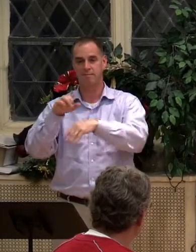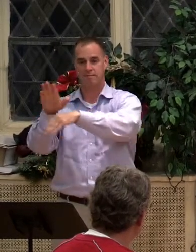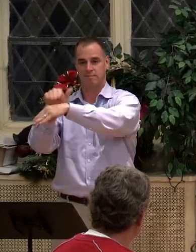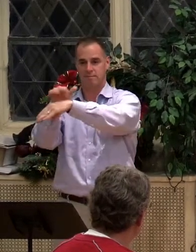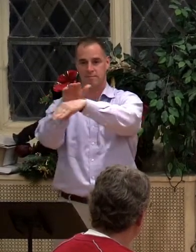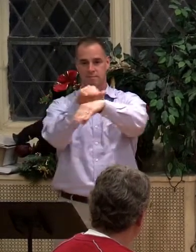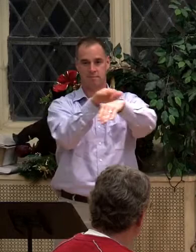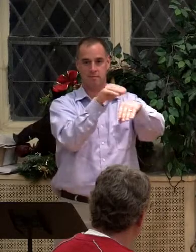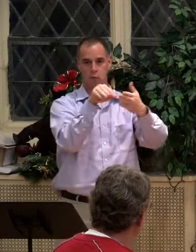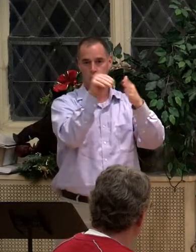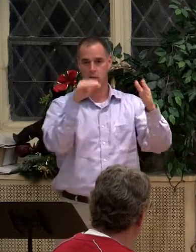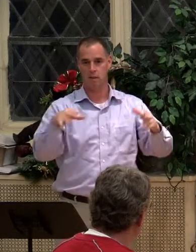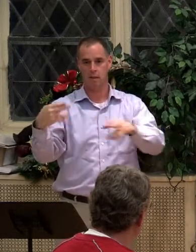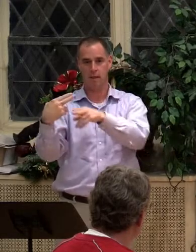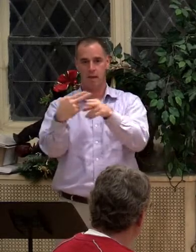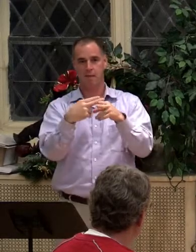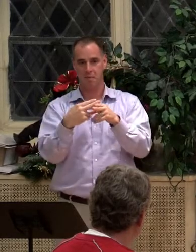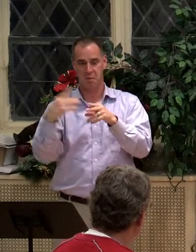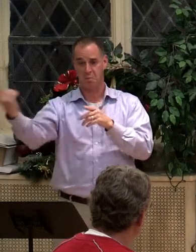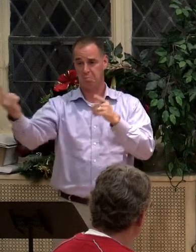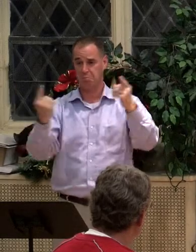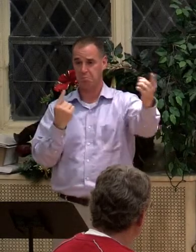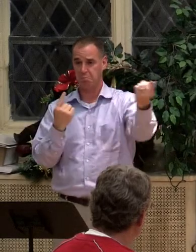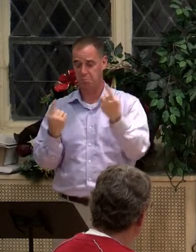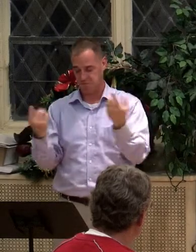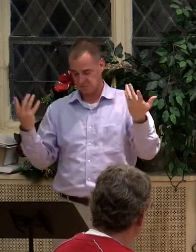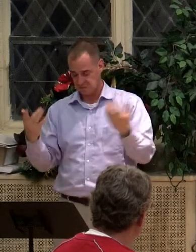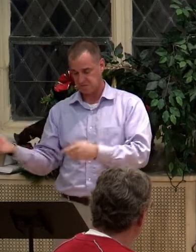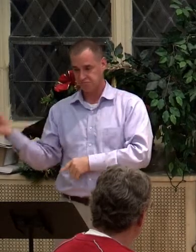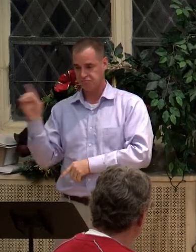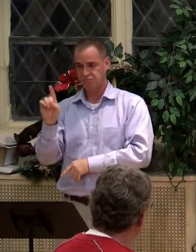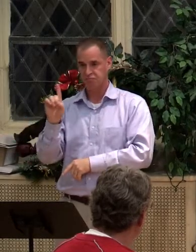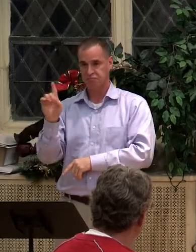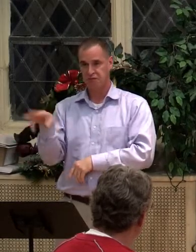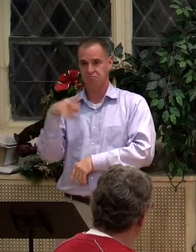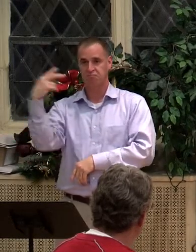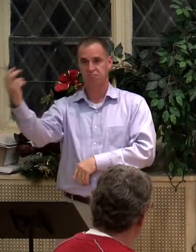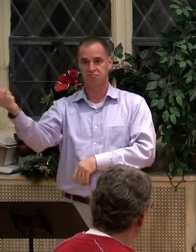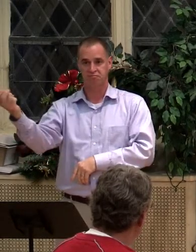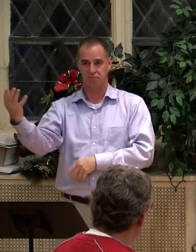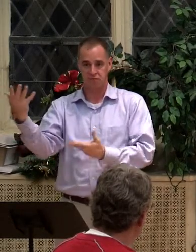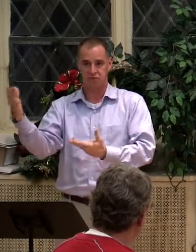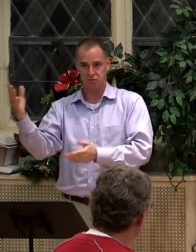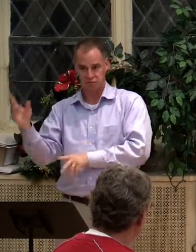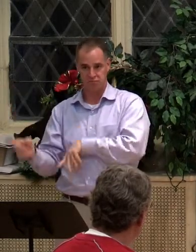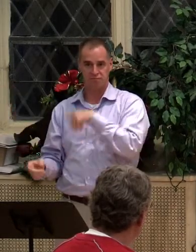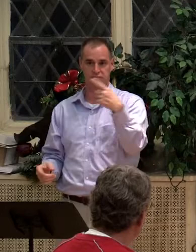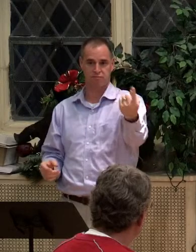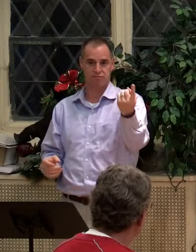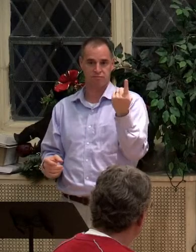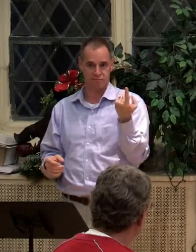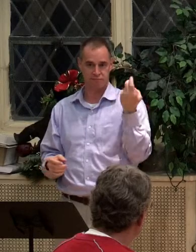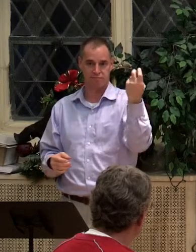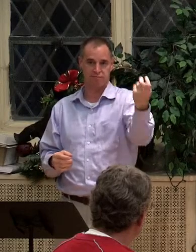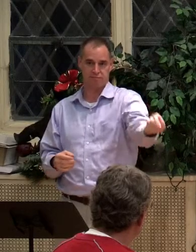They'll come from wherever they are in the audience, read the poem, and sit back down again. That's what we'll do and how we'll do it.